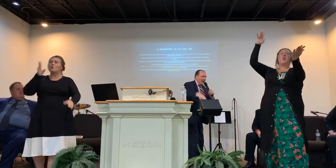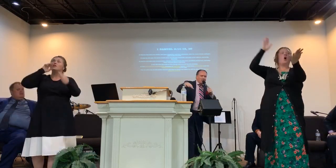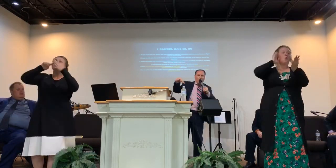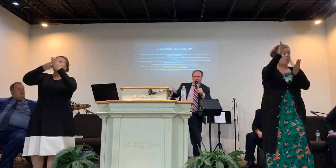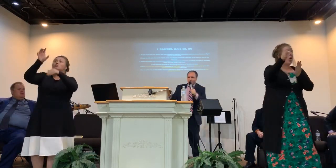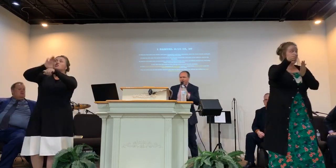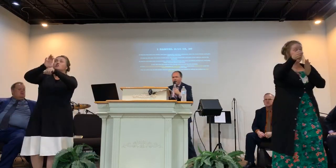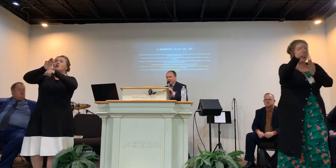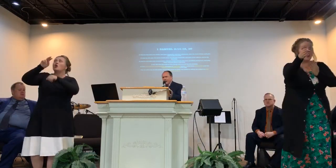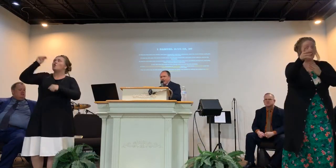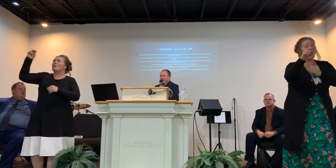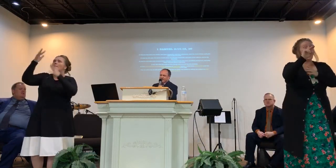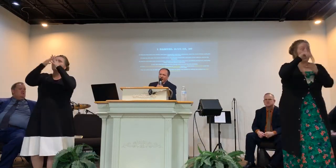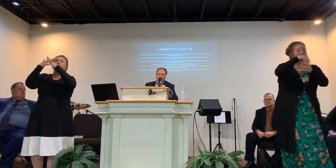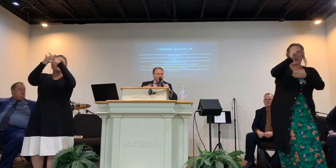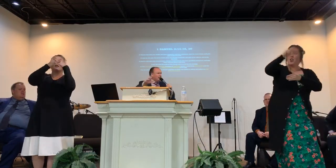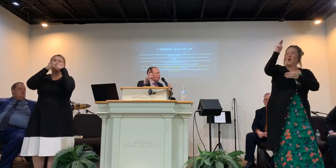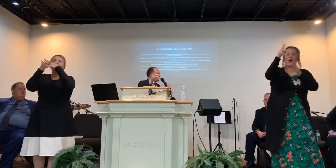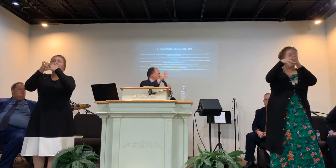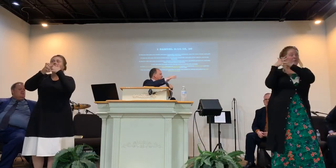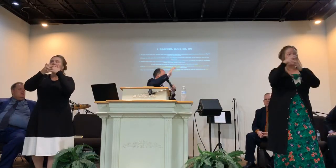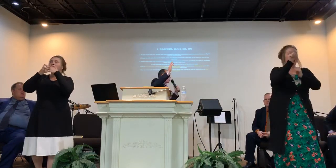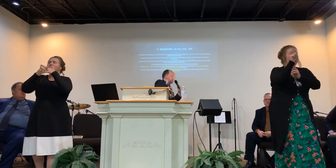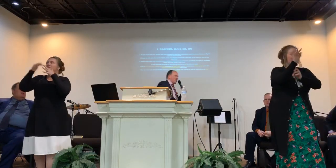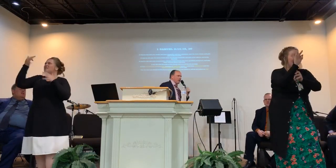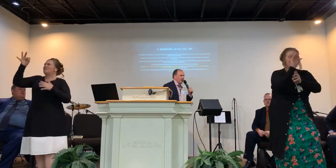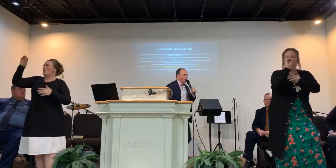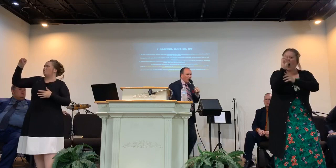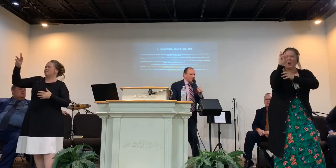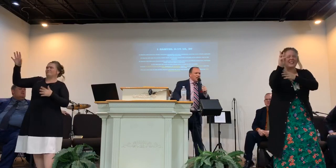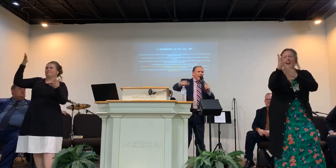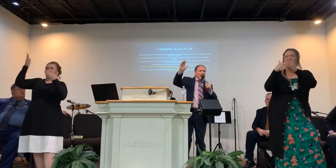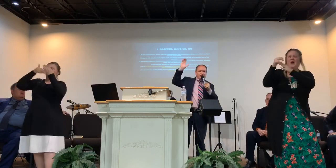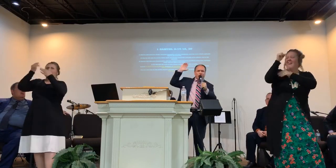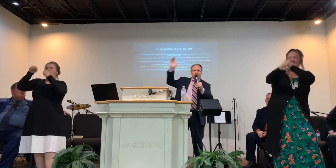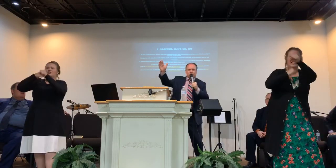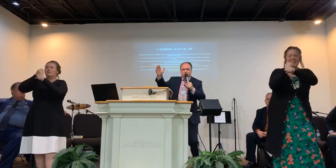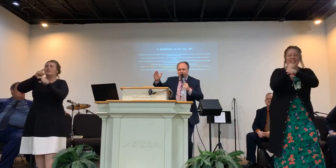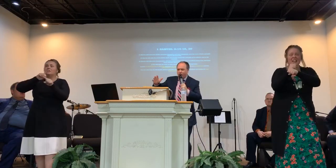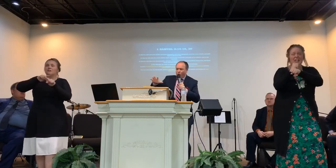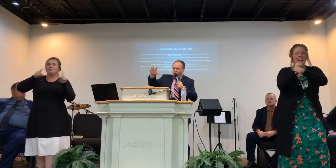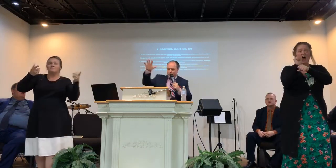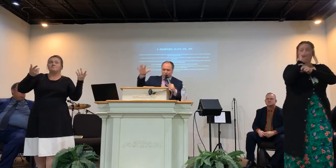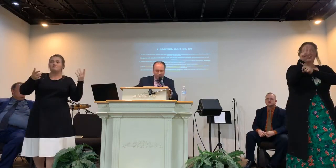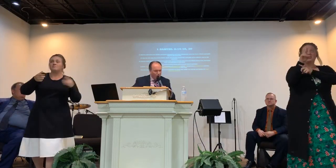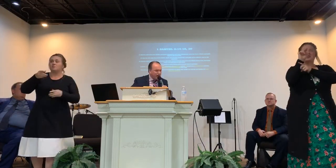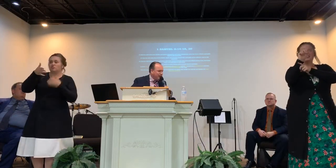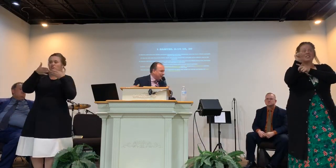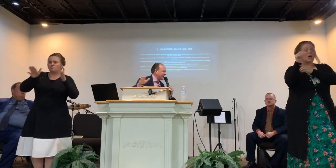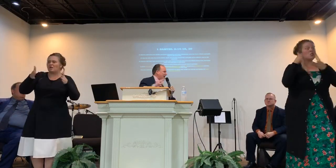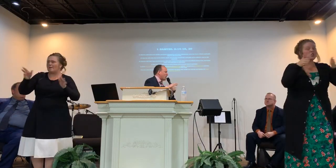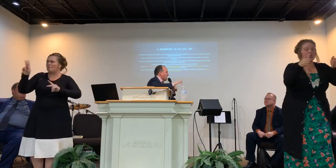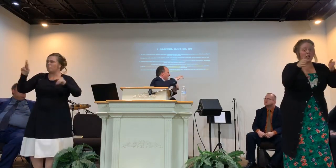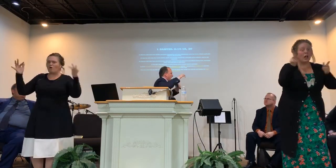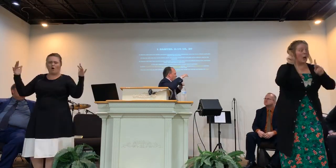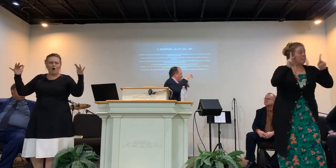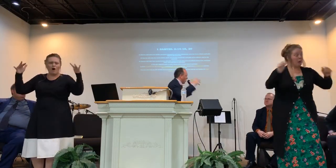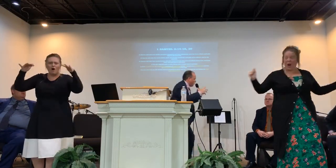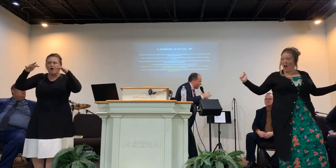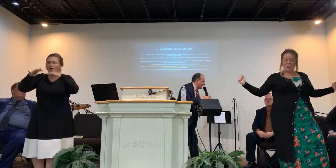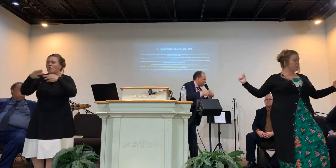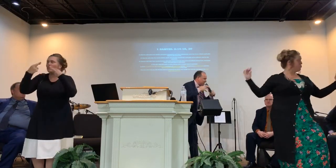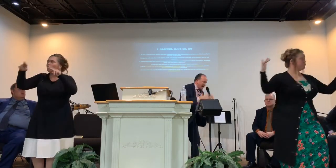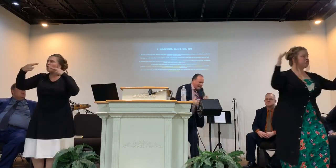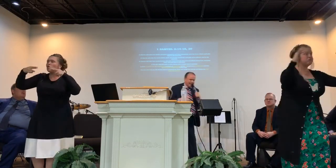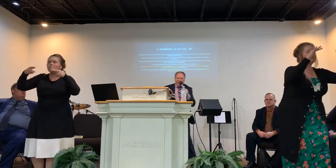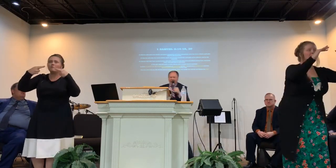church in North America in 1906 or whatever the year was in Azusa Street was people getting together in a